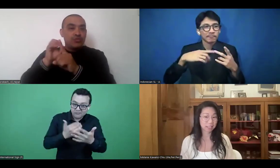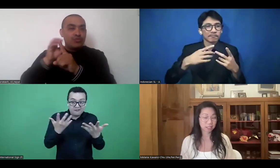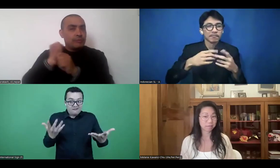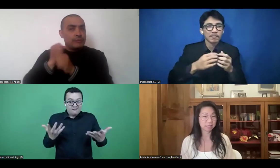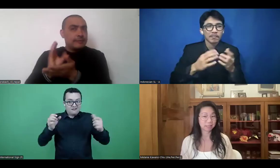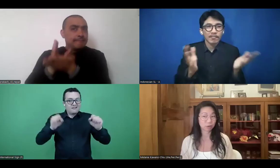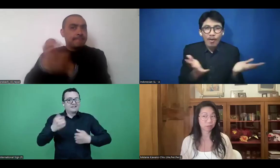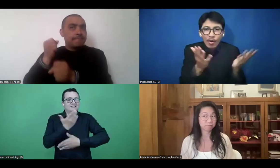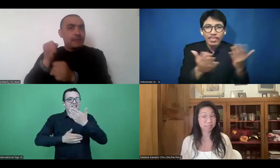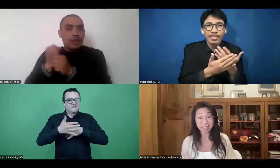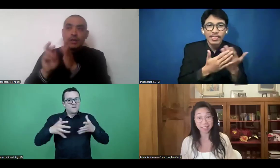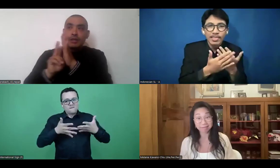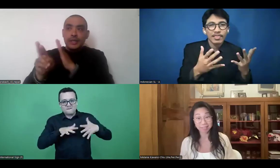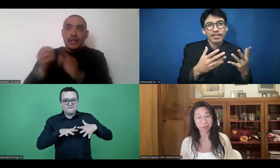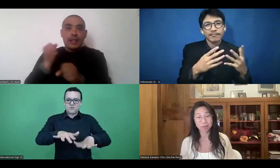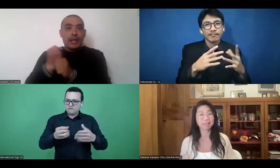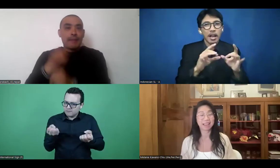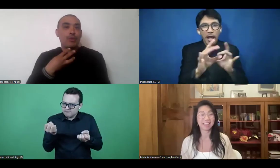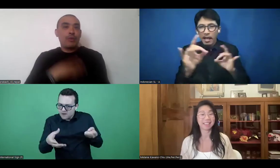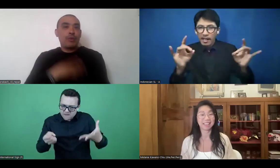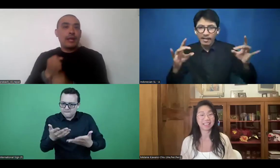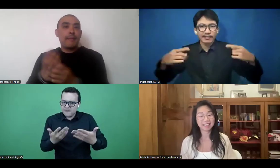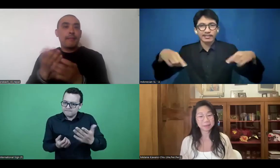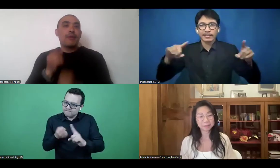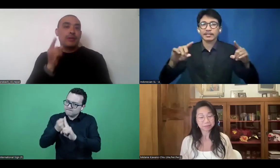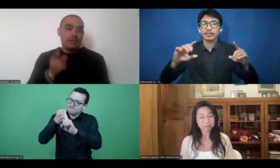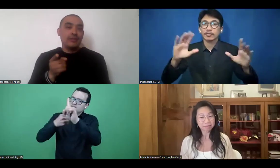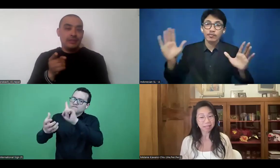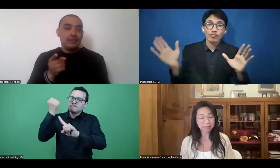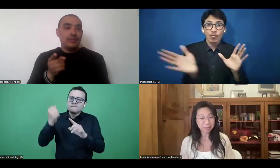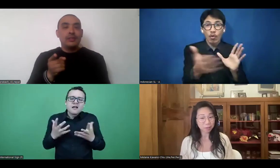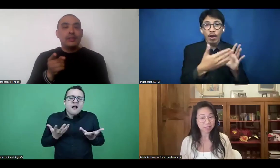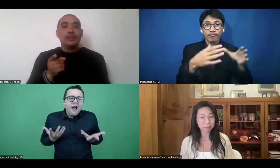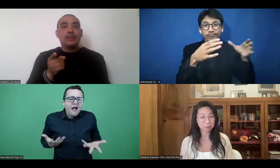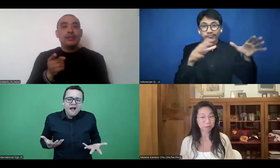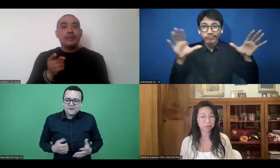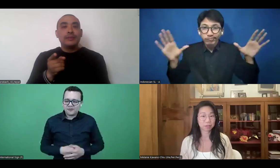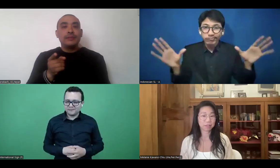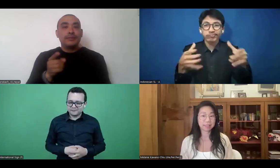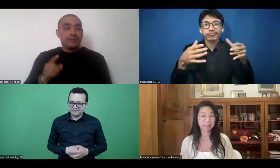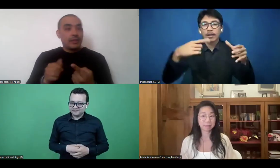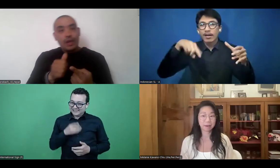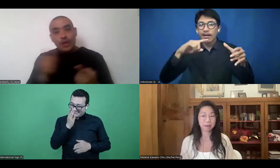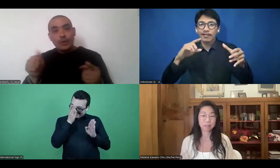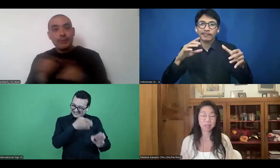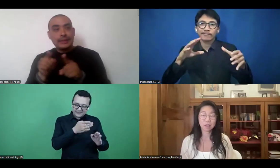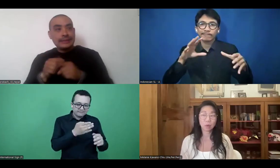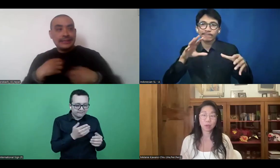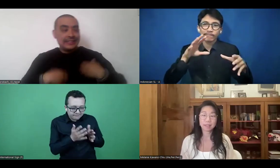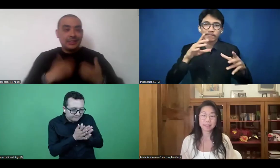and achievements, or did it contribute anything? And the other piece we were also curious